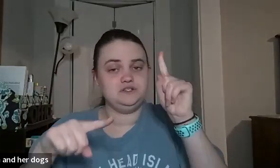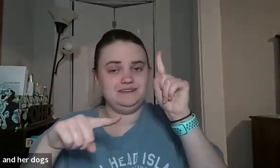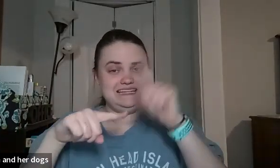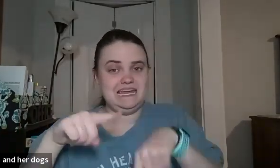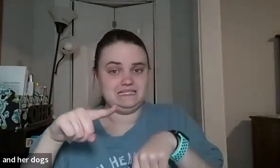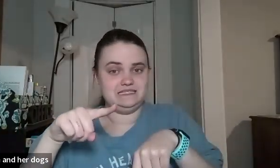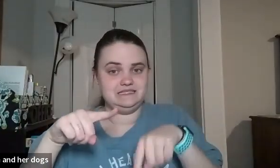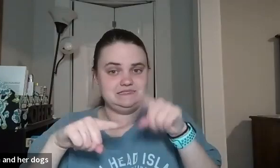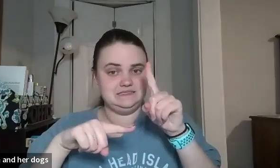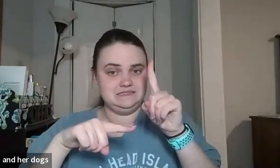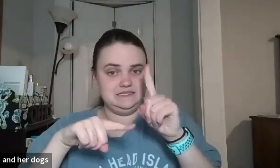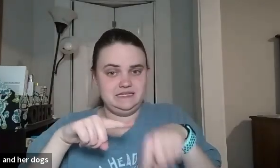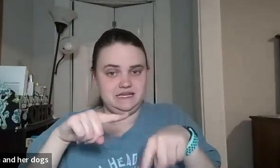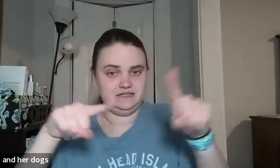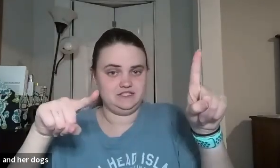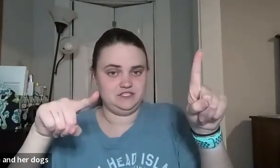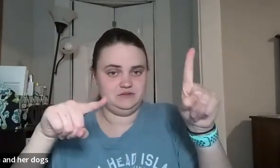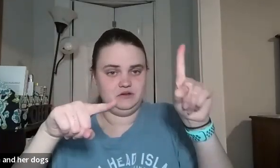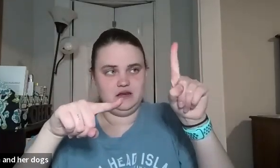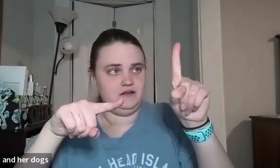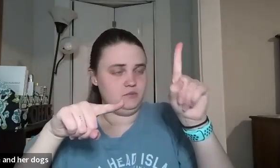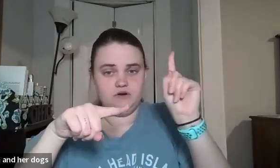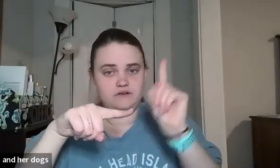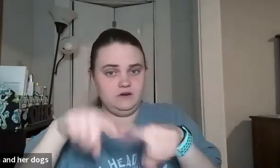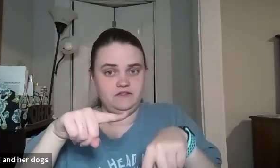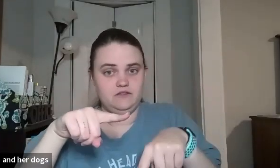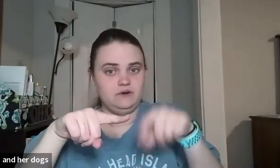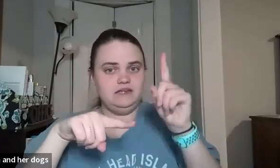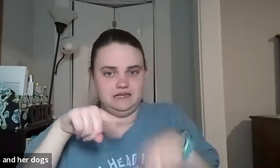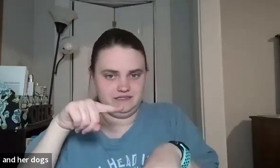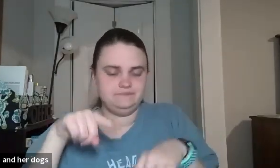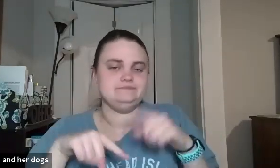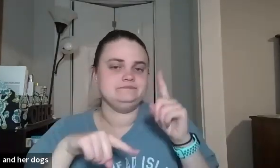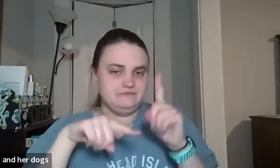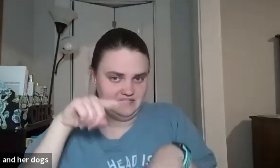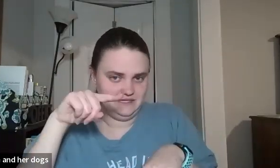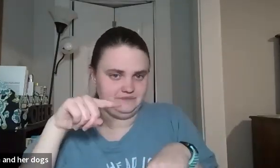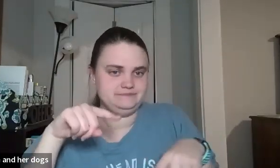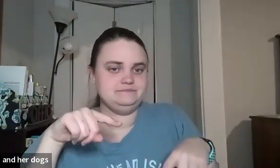do can't. It's just, you kind of have your pointer finger hit the other one. Can't.